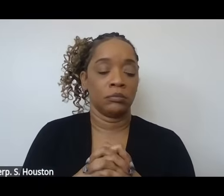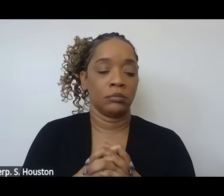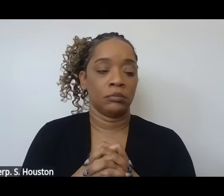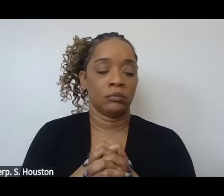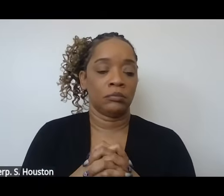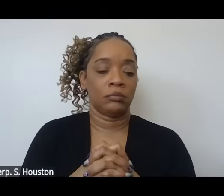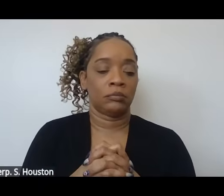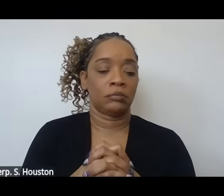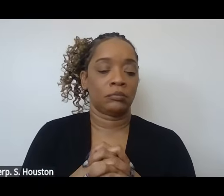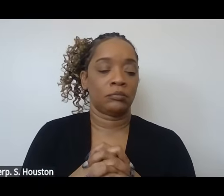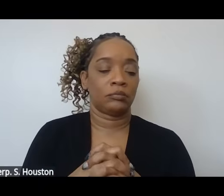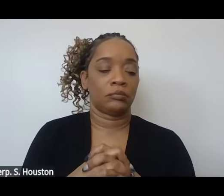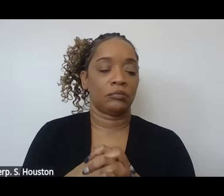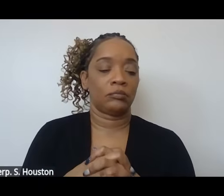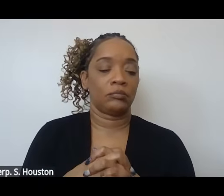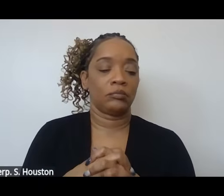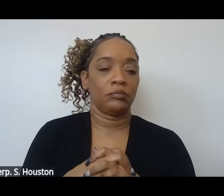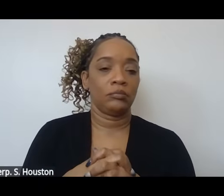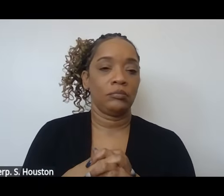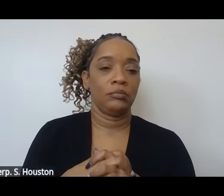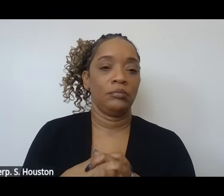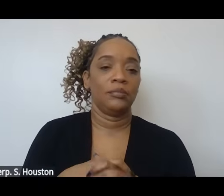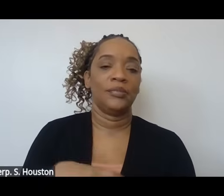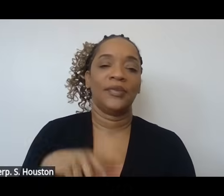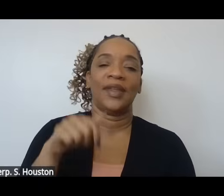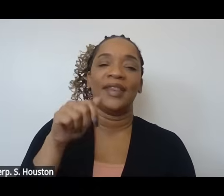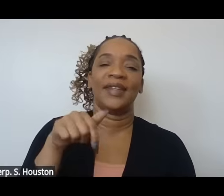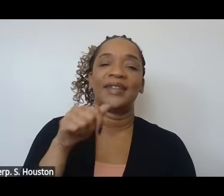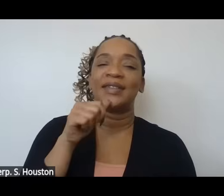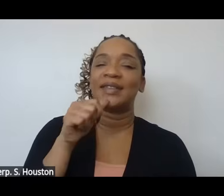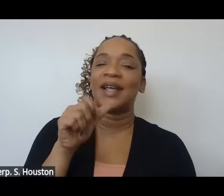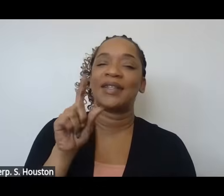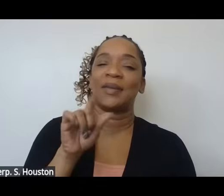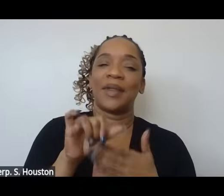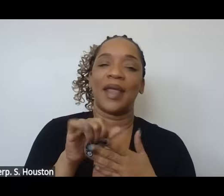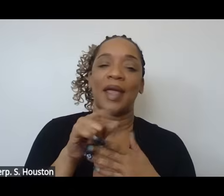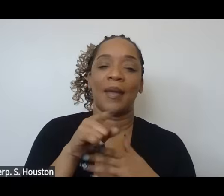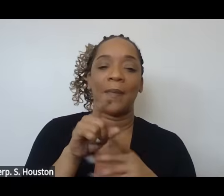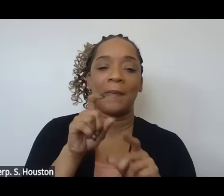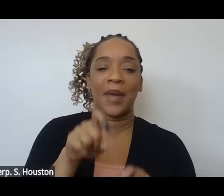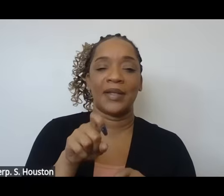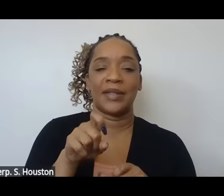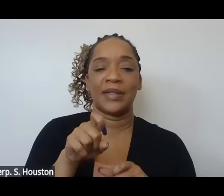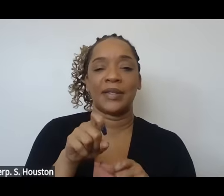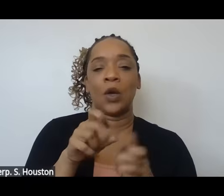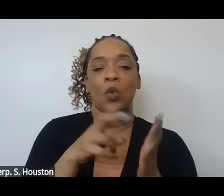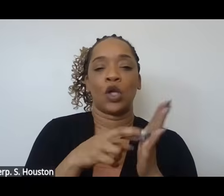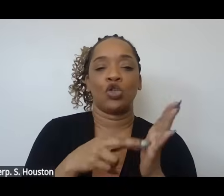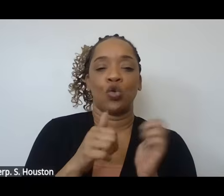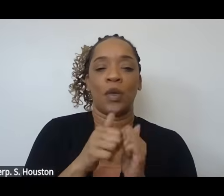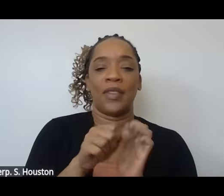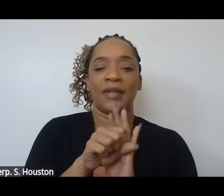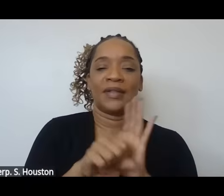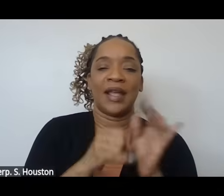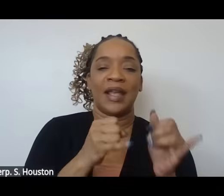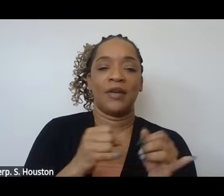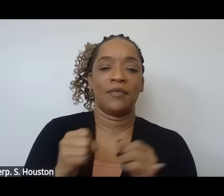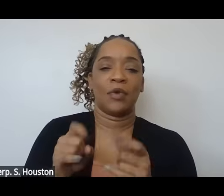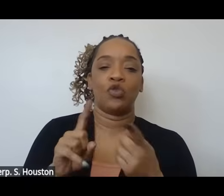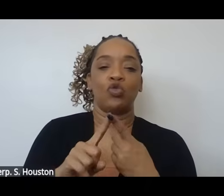This isn't something that someone has to register with the state of Michigan individually in order to go out and collect signatures. Is what the First Amendment issue was